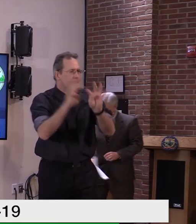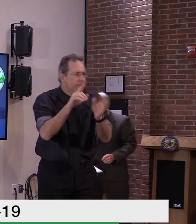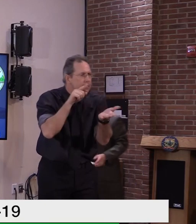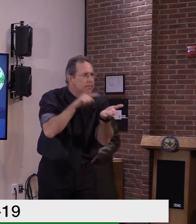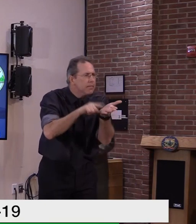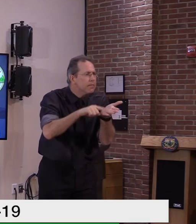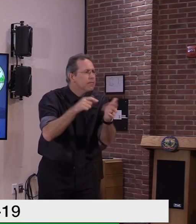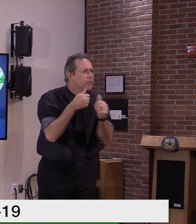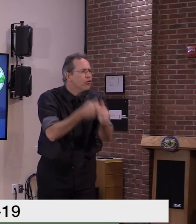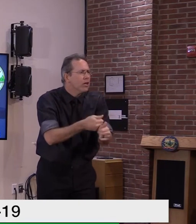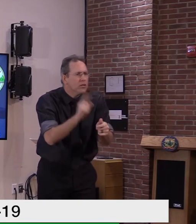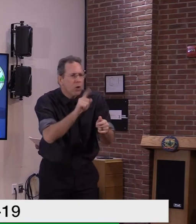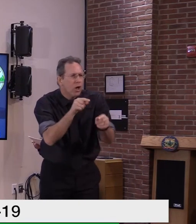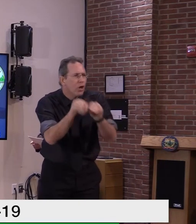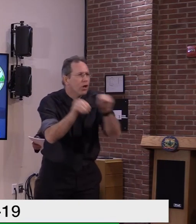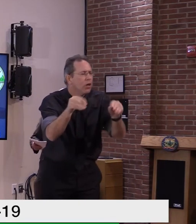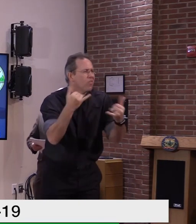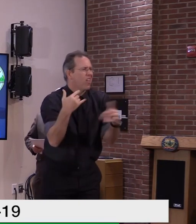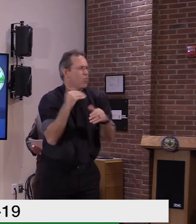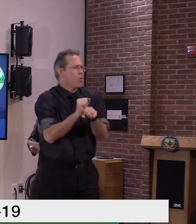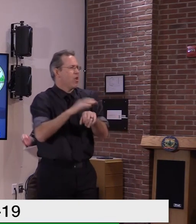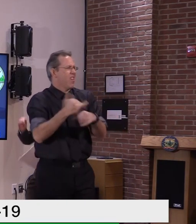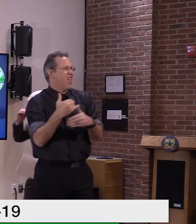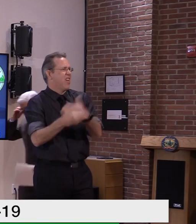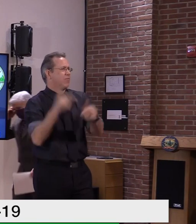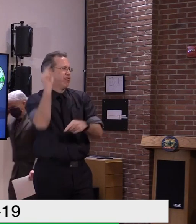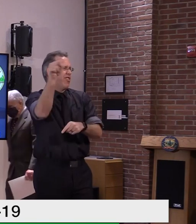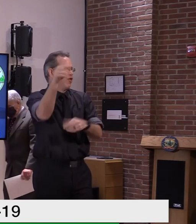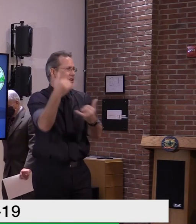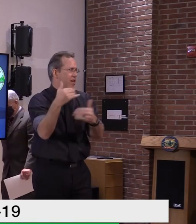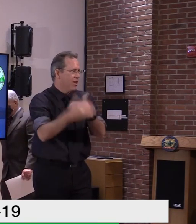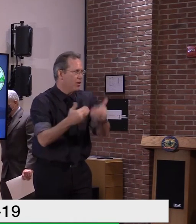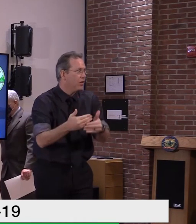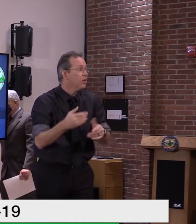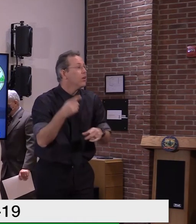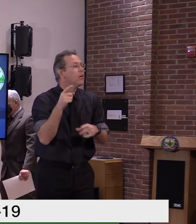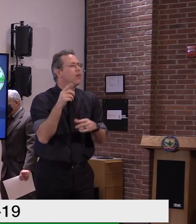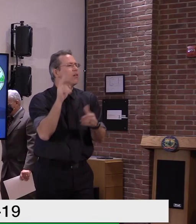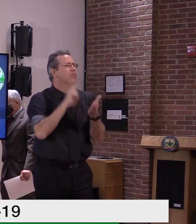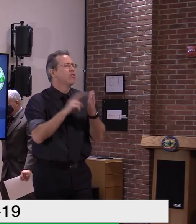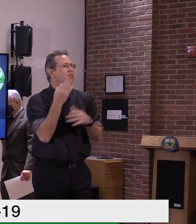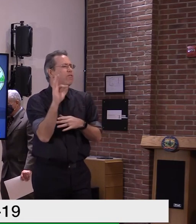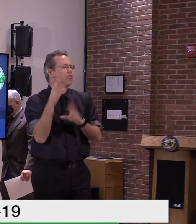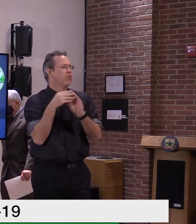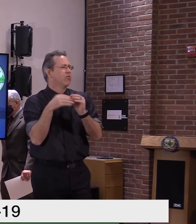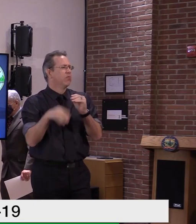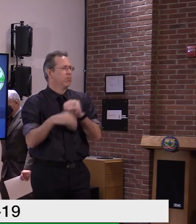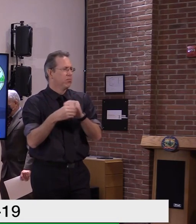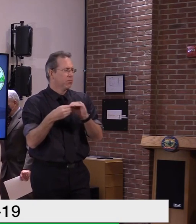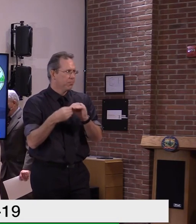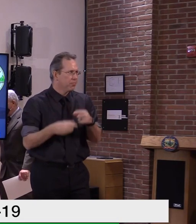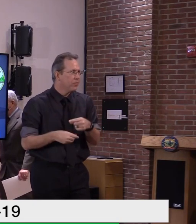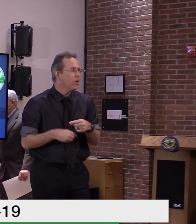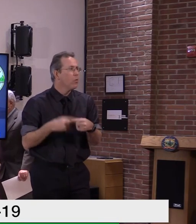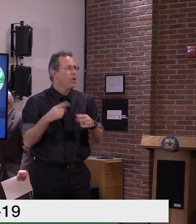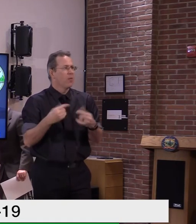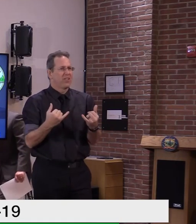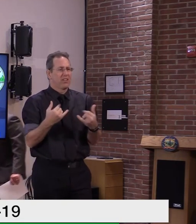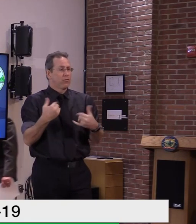Smith can let you know what the rapid response team is doing today and what we'll be doing over the next few days.